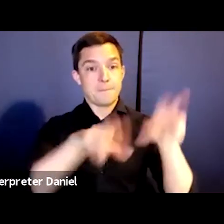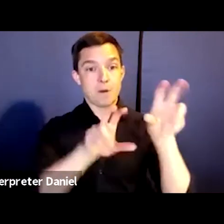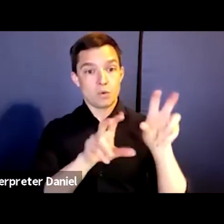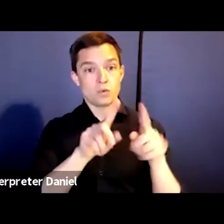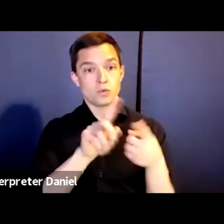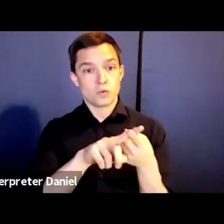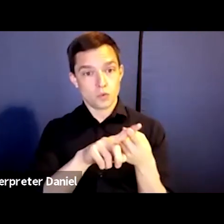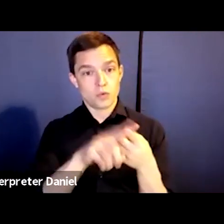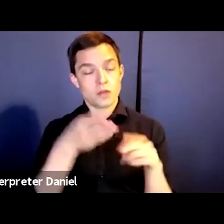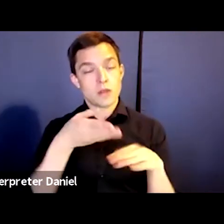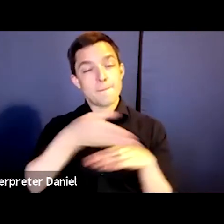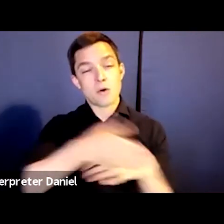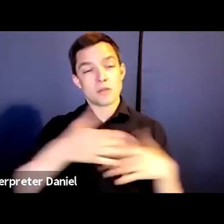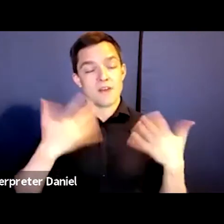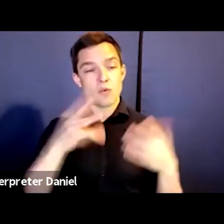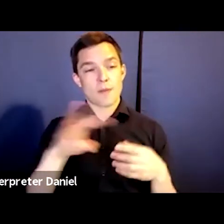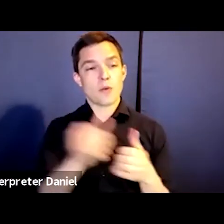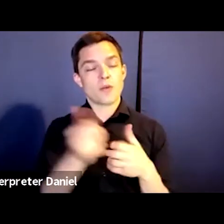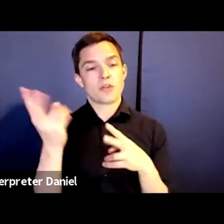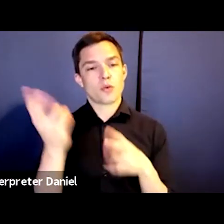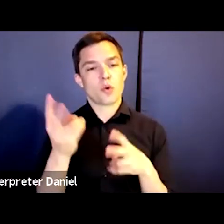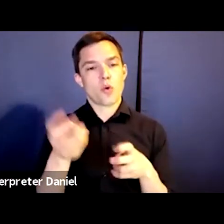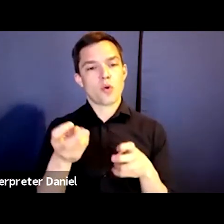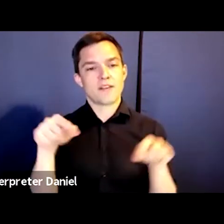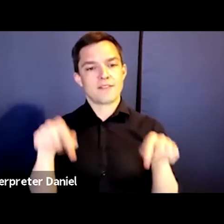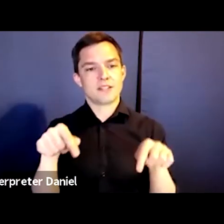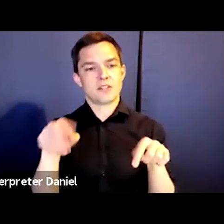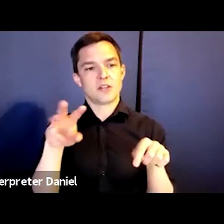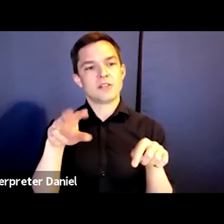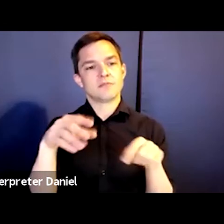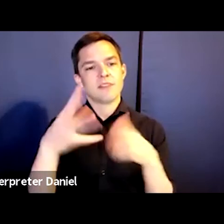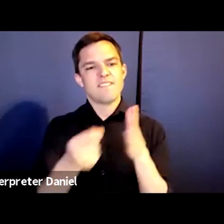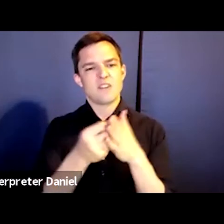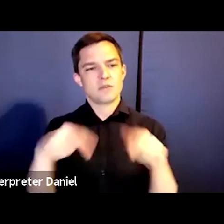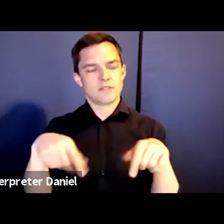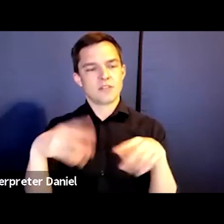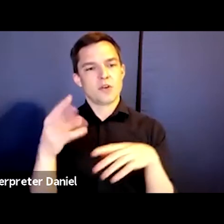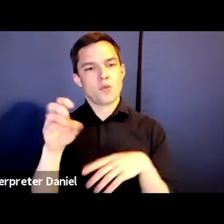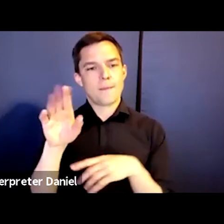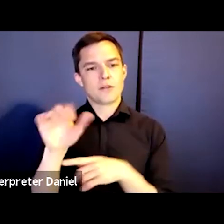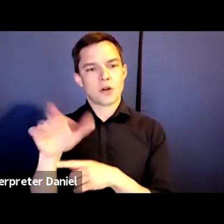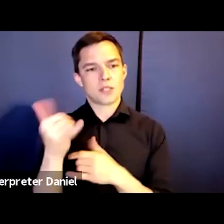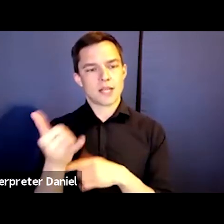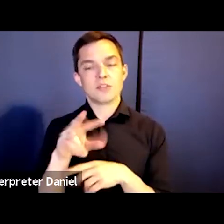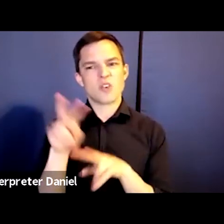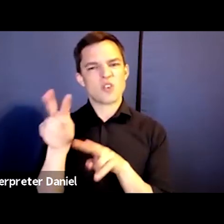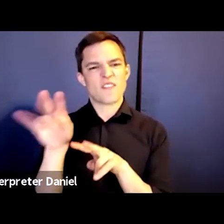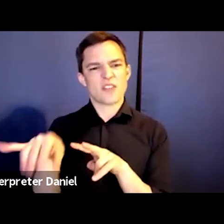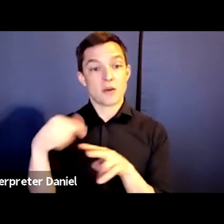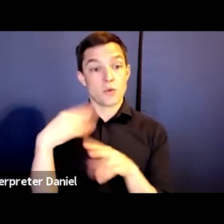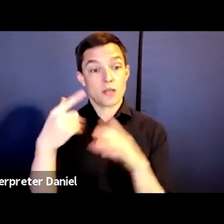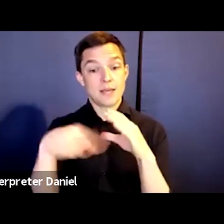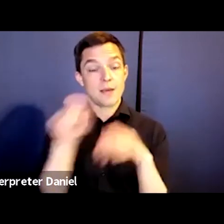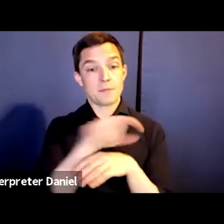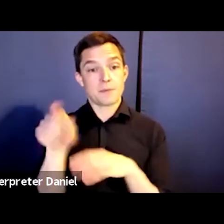the post-event website with a recording of the webinar today. So please keep an eye out for that. We'll email everyone